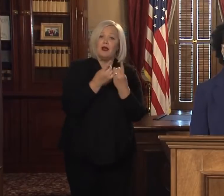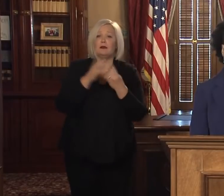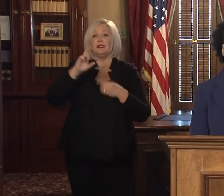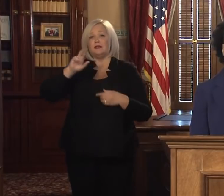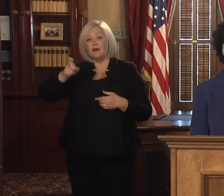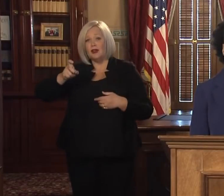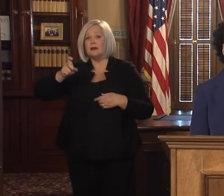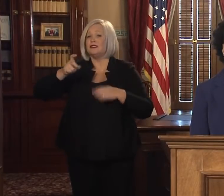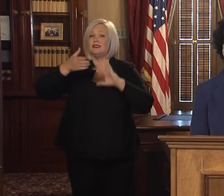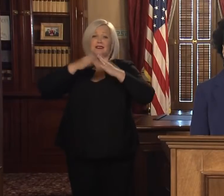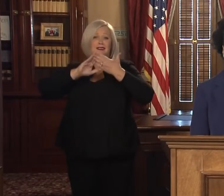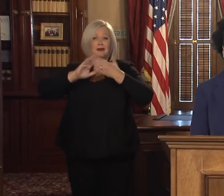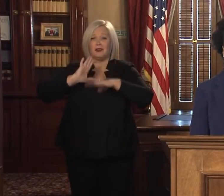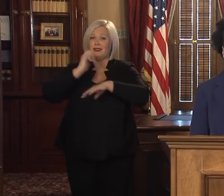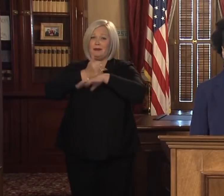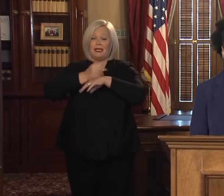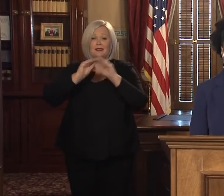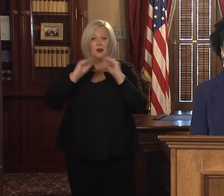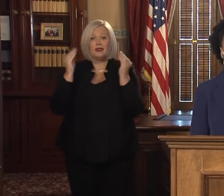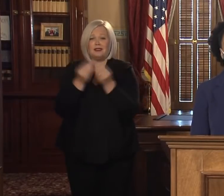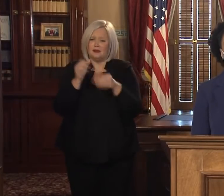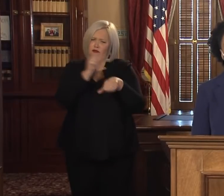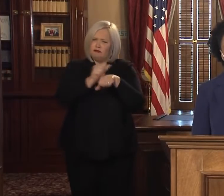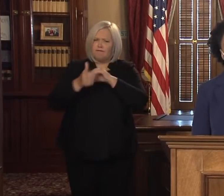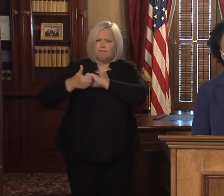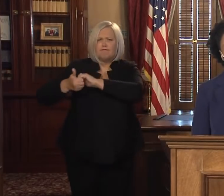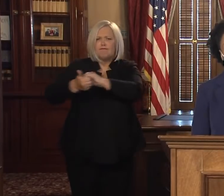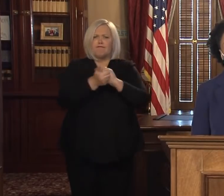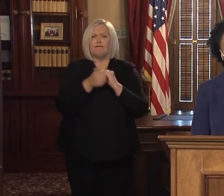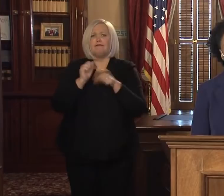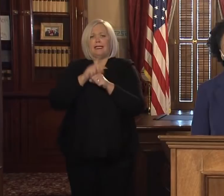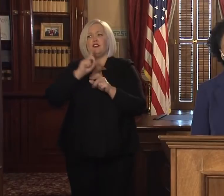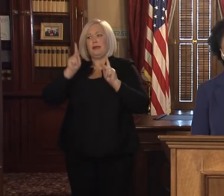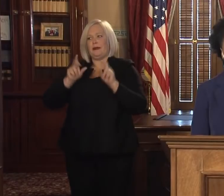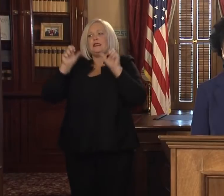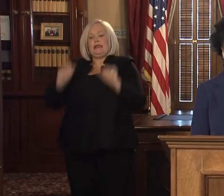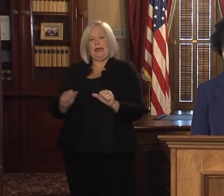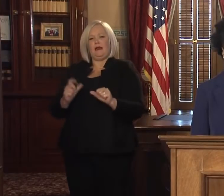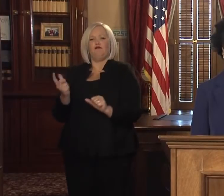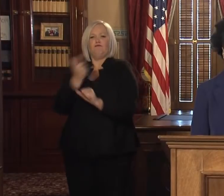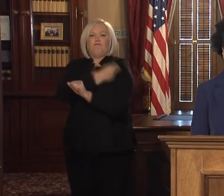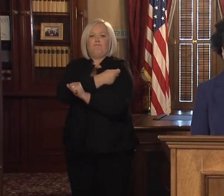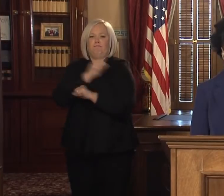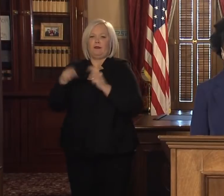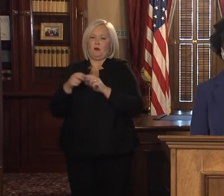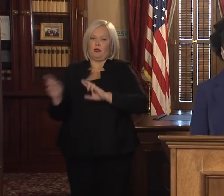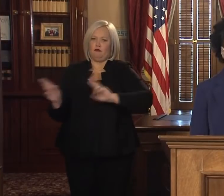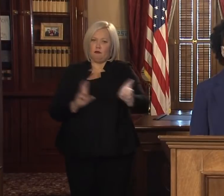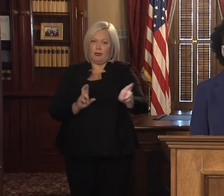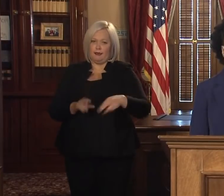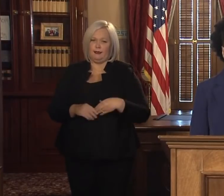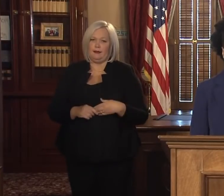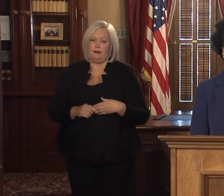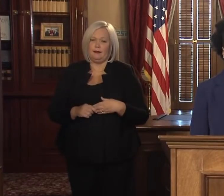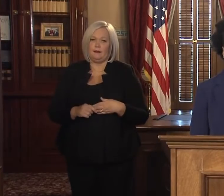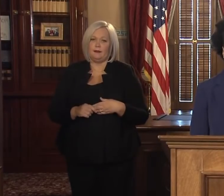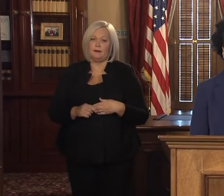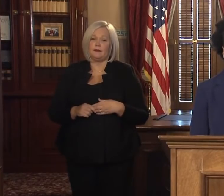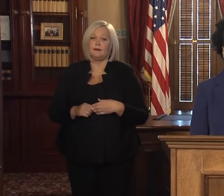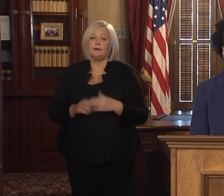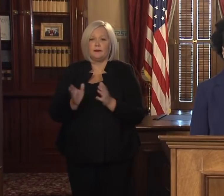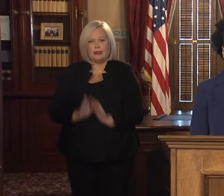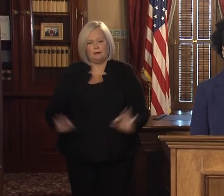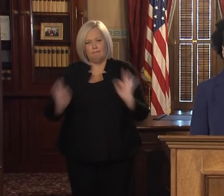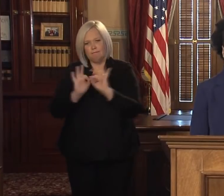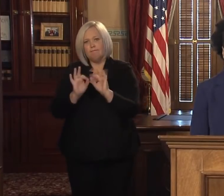pharmacists, and our community-based organizations to make sure people have access to the vaccine when it becomes available. It's important to note that a